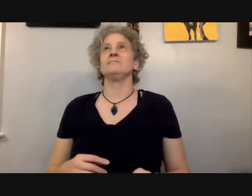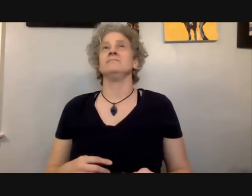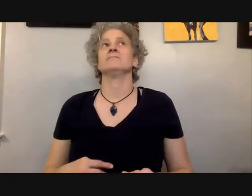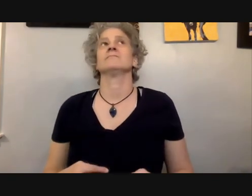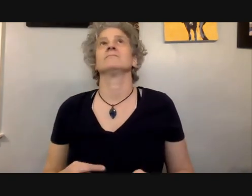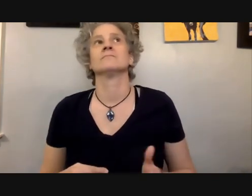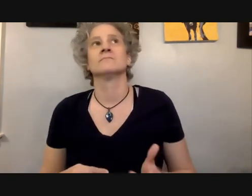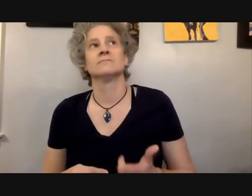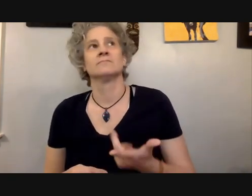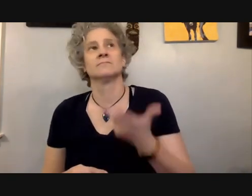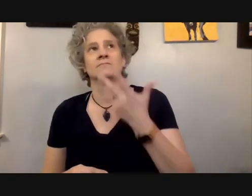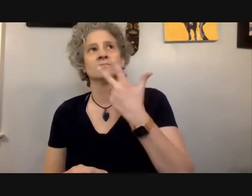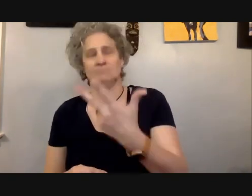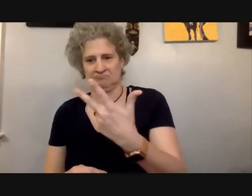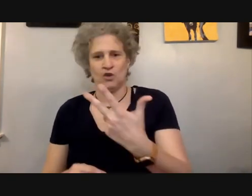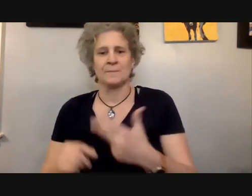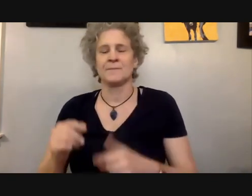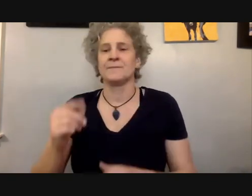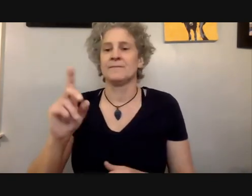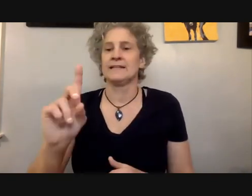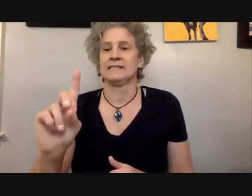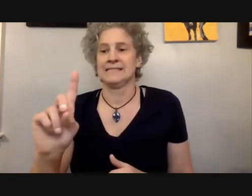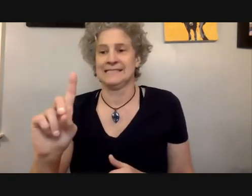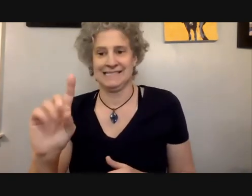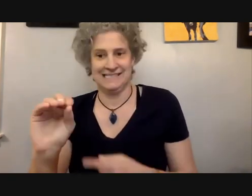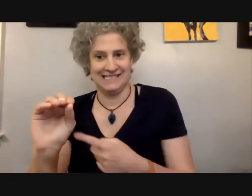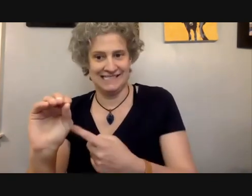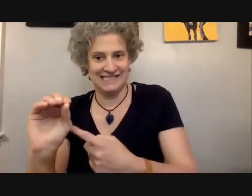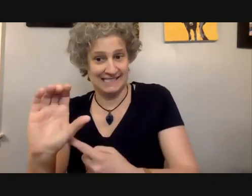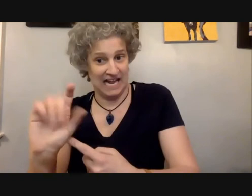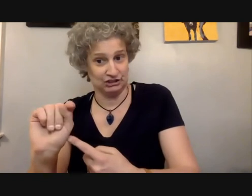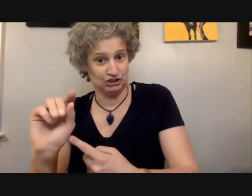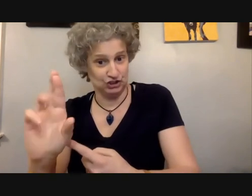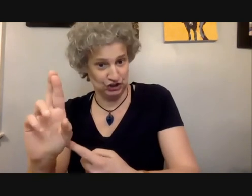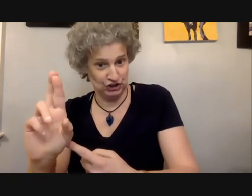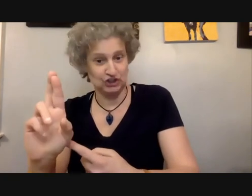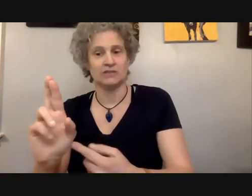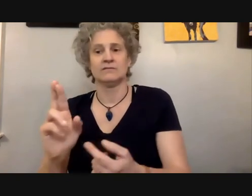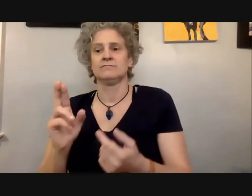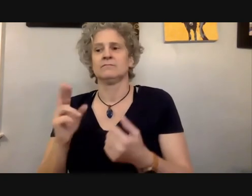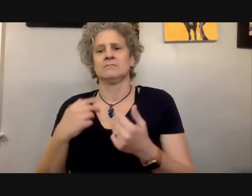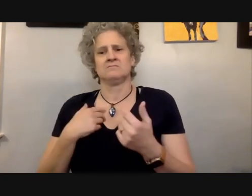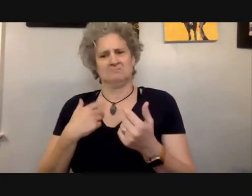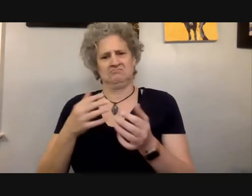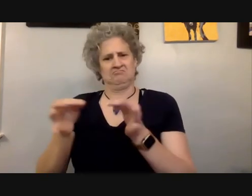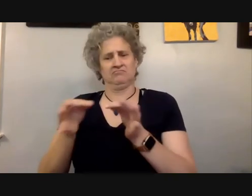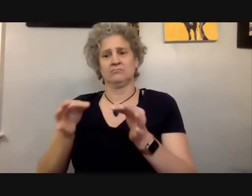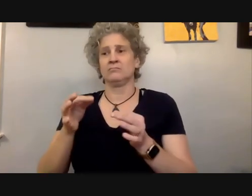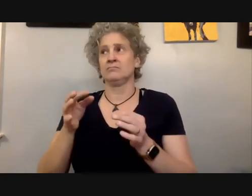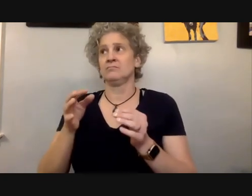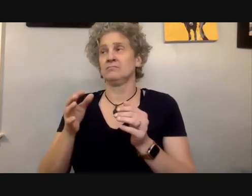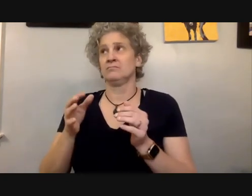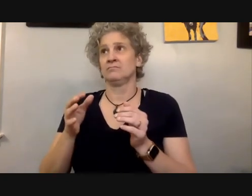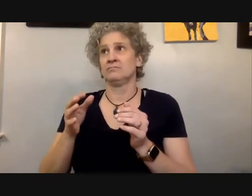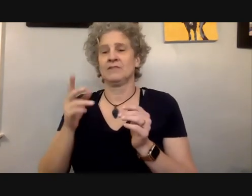make sure I haven't missed anything. Okay, so for the next one, doctor.